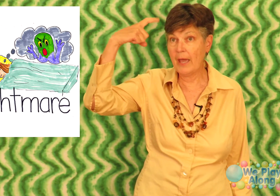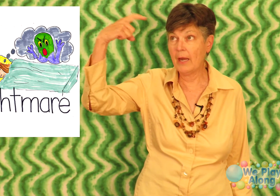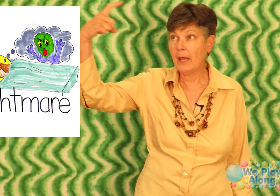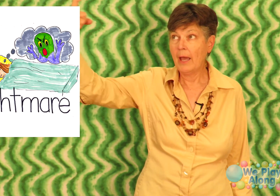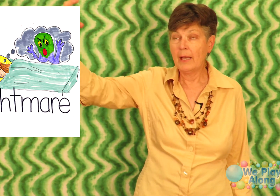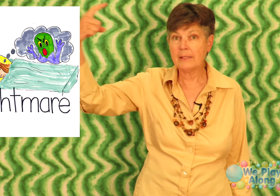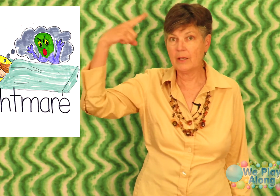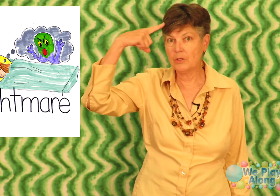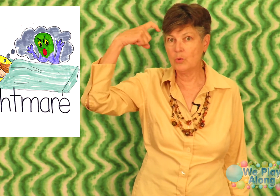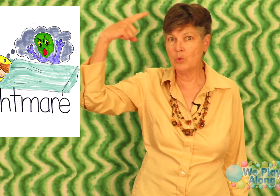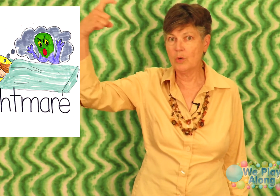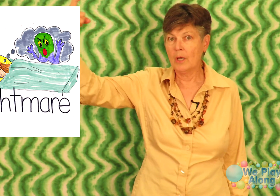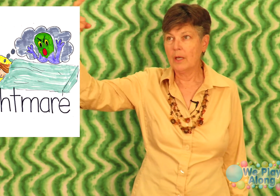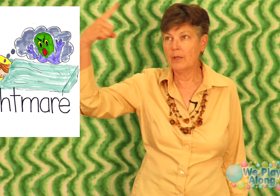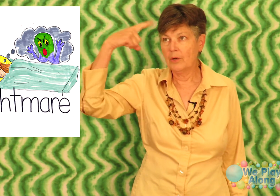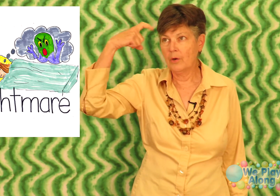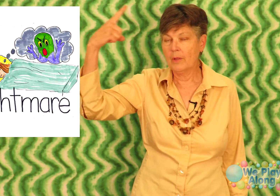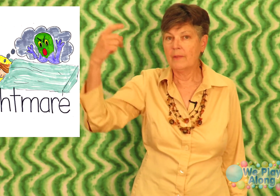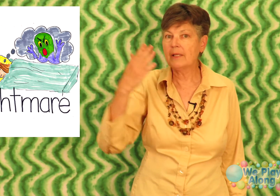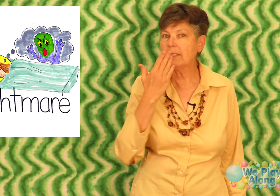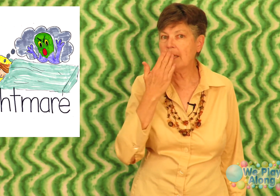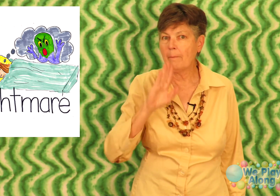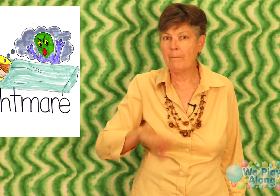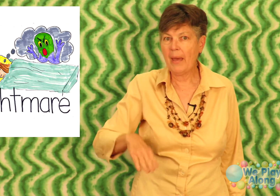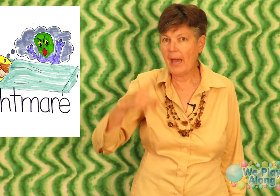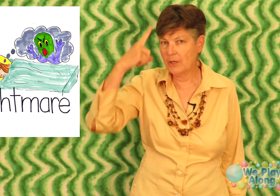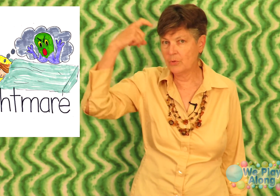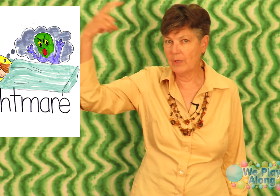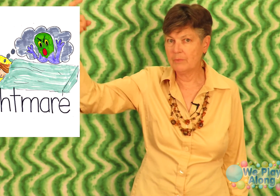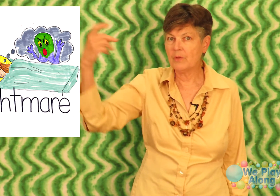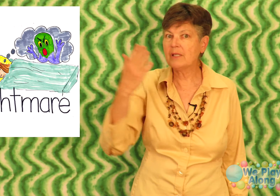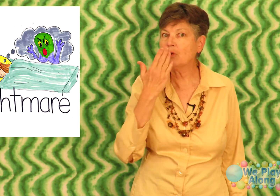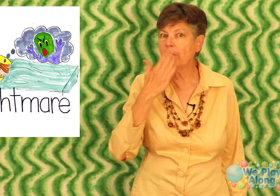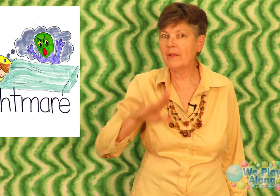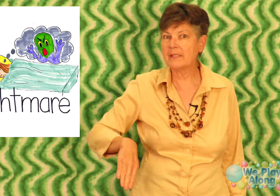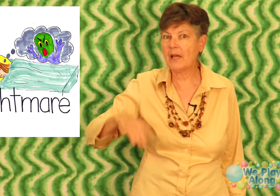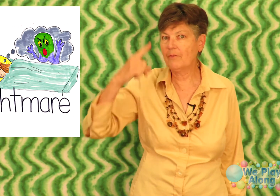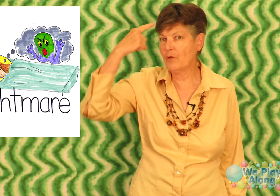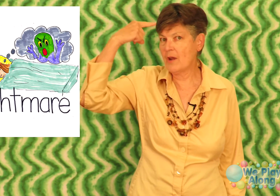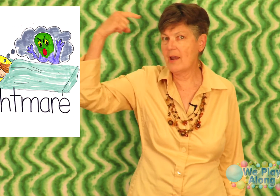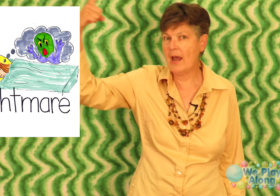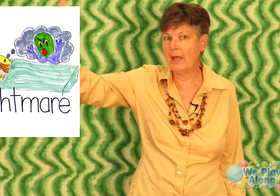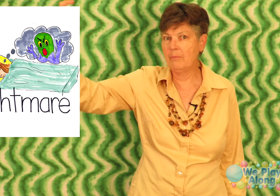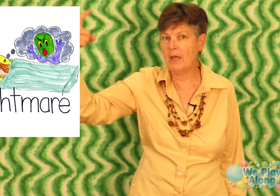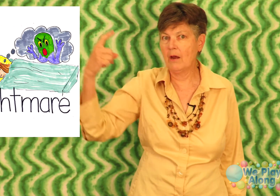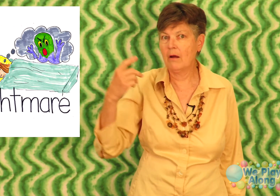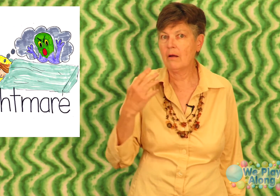head. It's like, ooh, you know, this is a bad dream. So this would be the sign for nightmare.